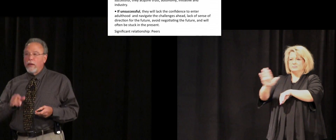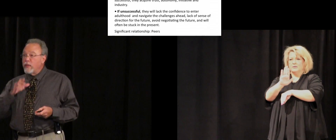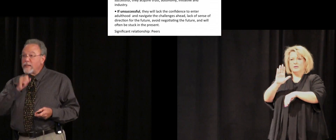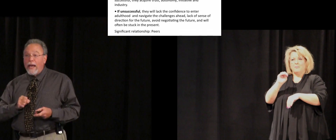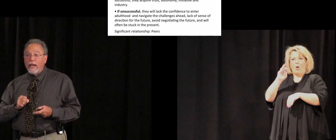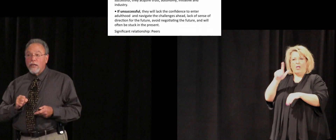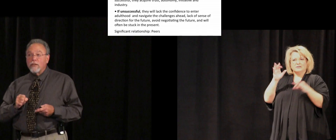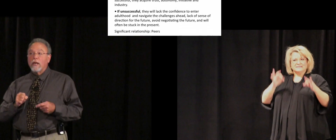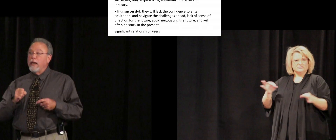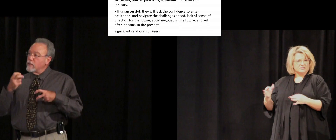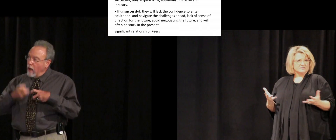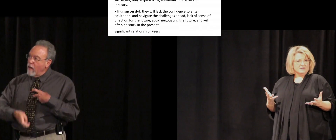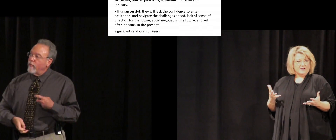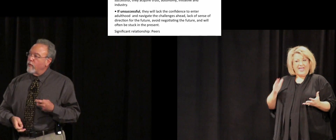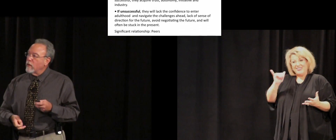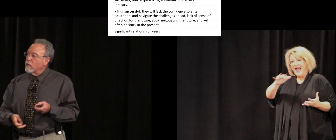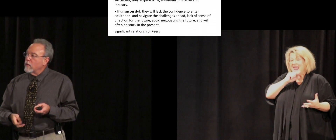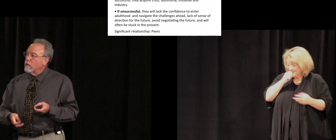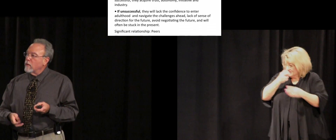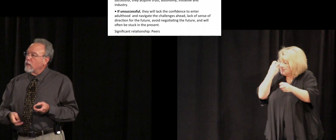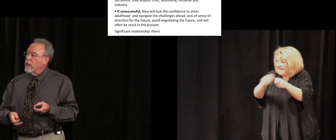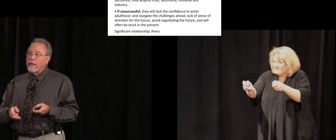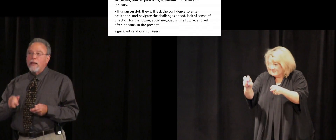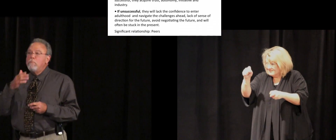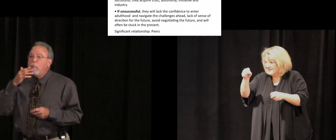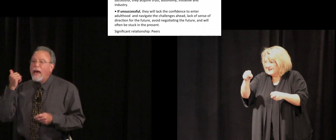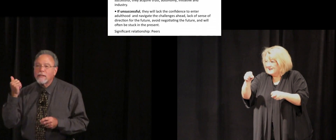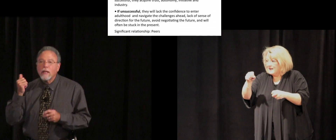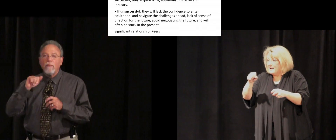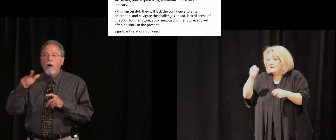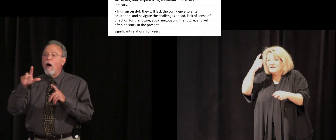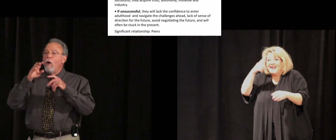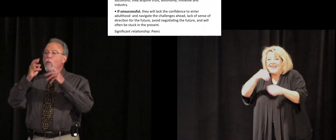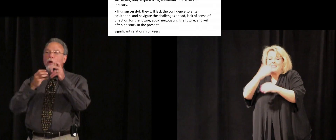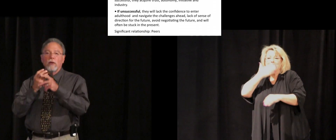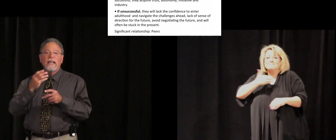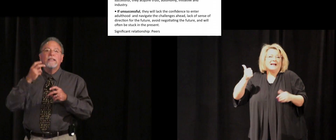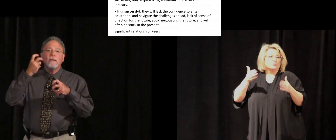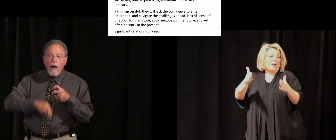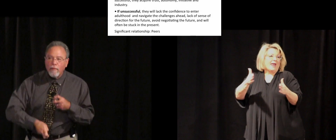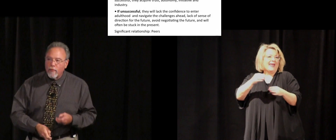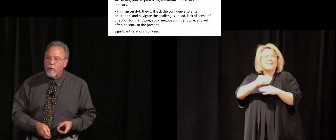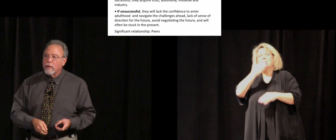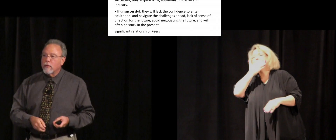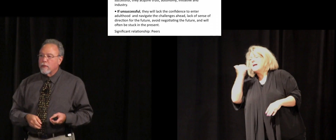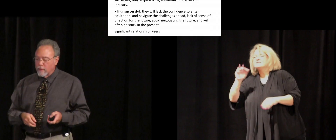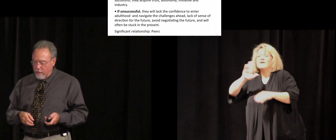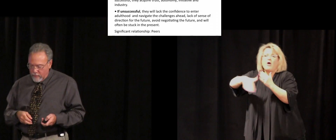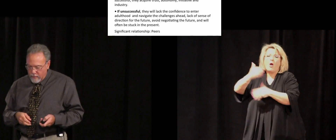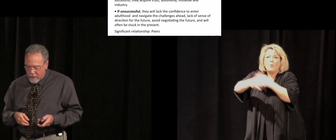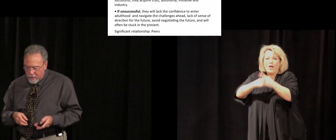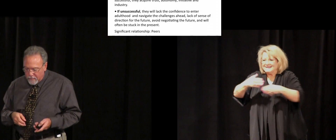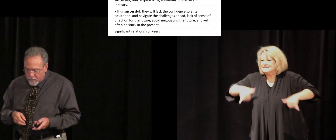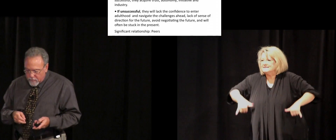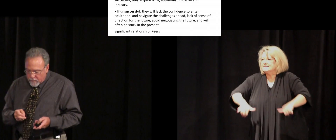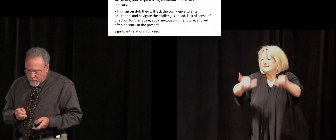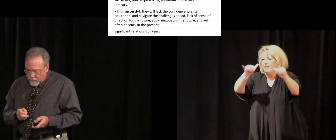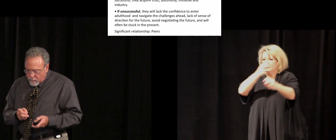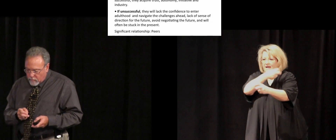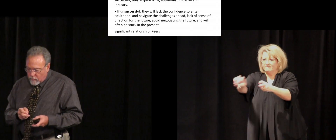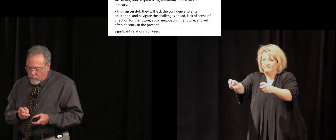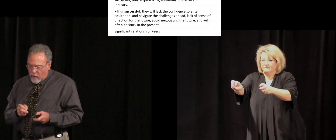15 minutes. But what it requires is a sense of awareness that you need to have as an